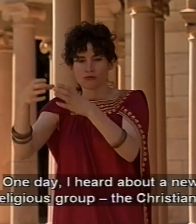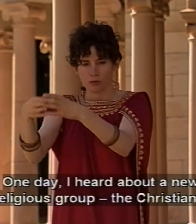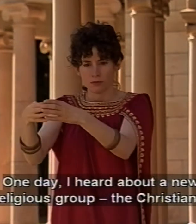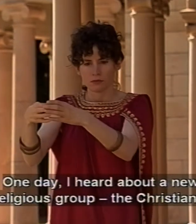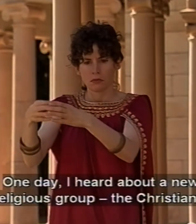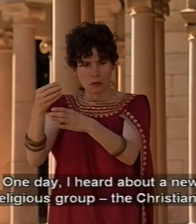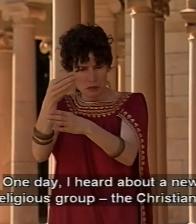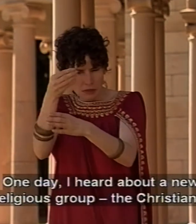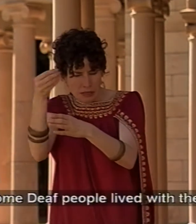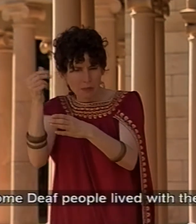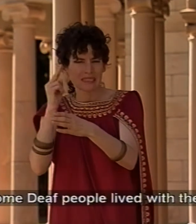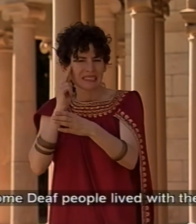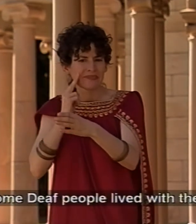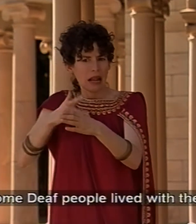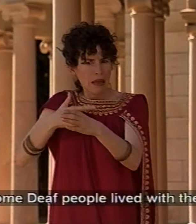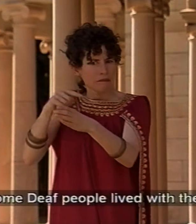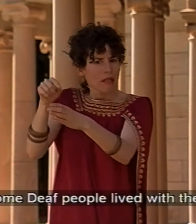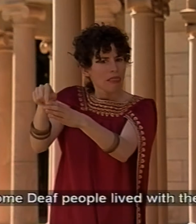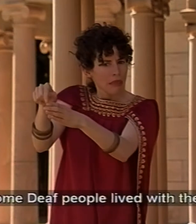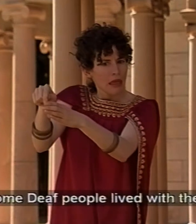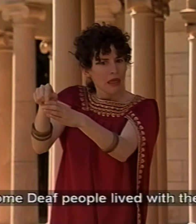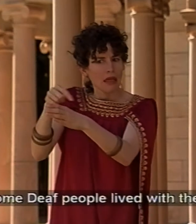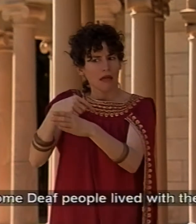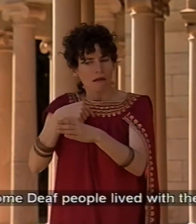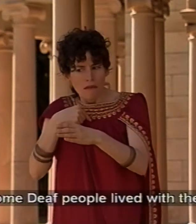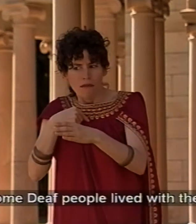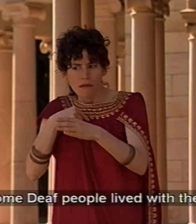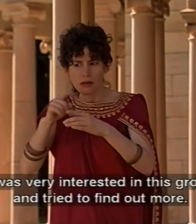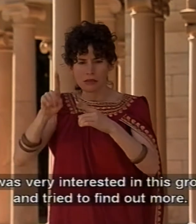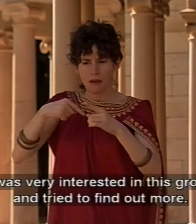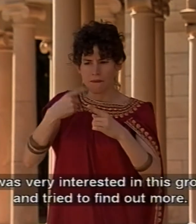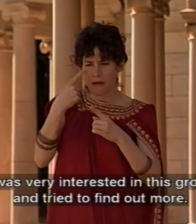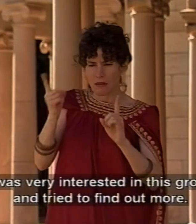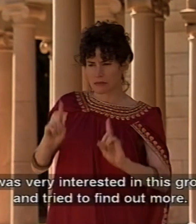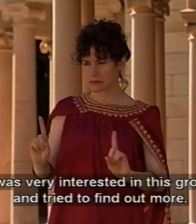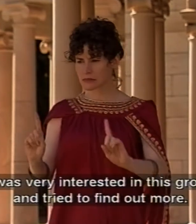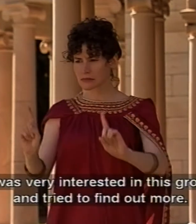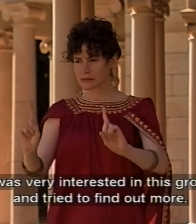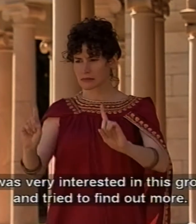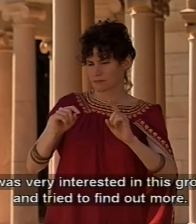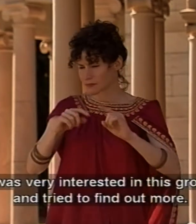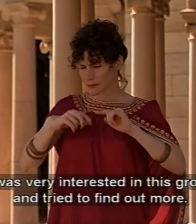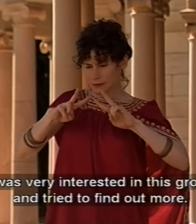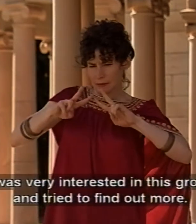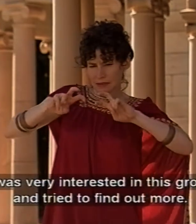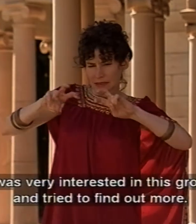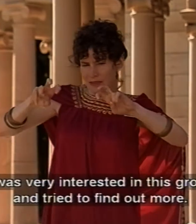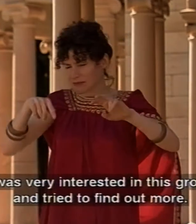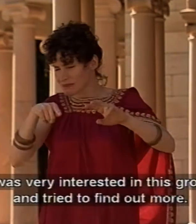Christians. Some deaf people lived with them. I was very interested in this group, so